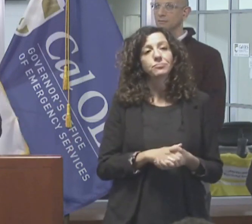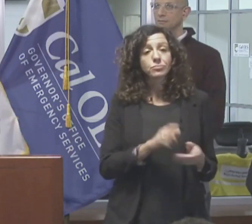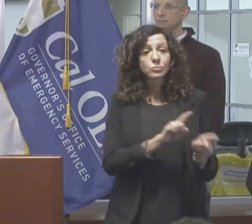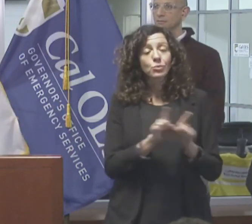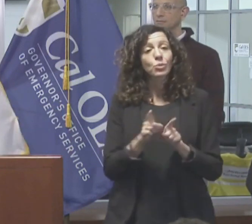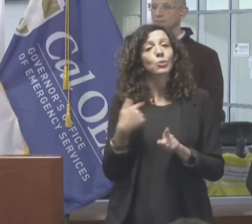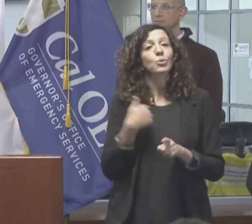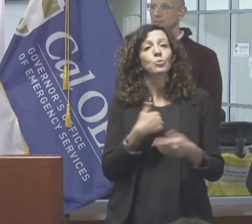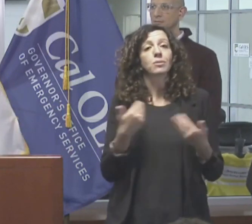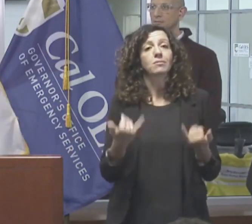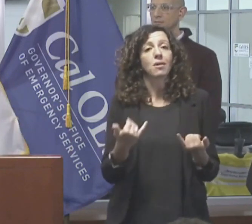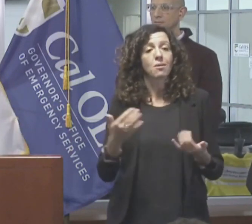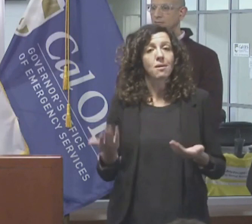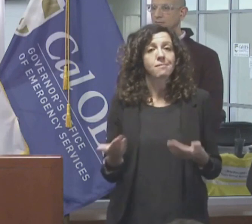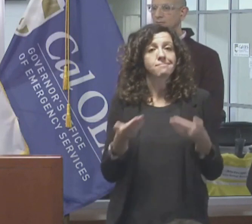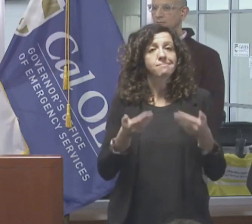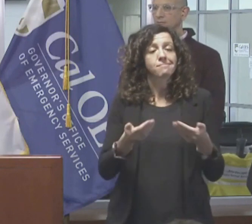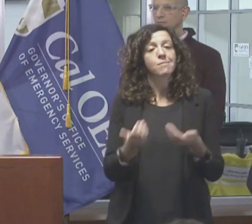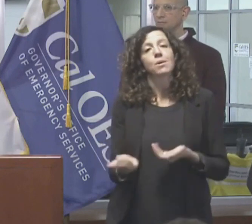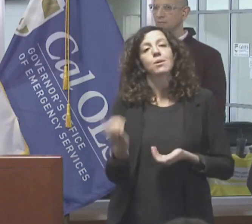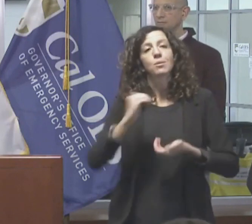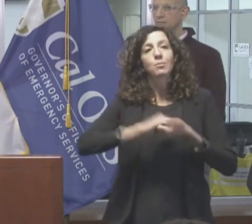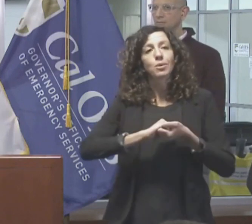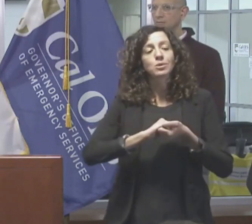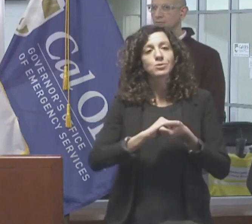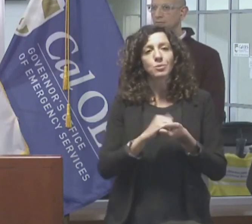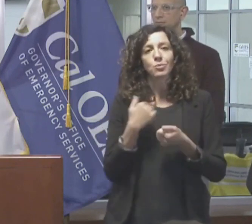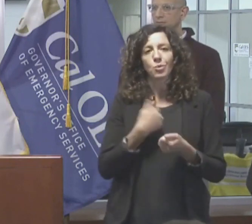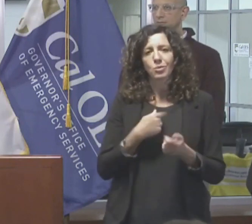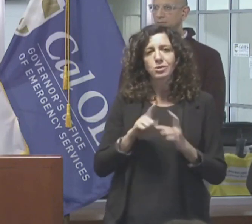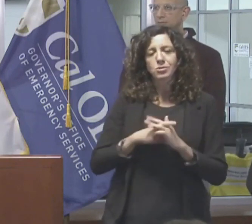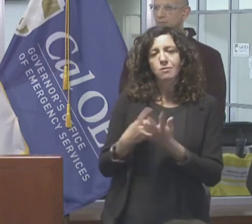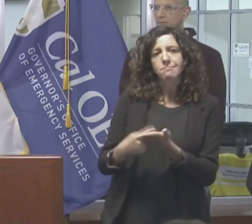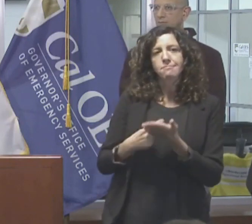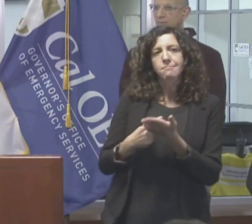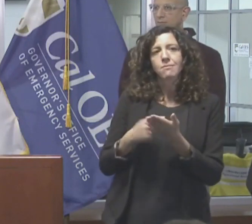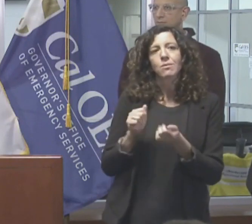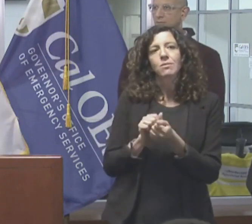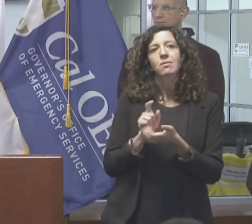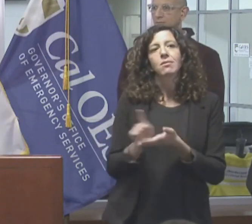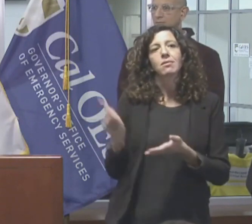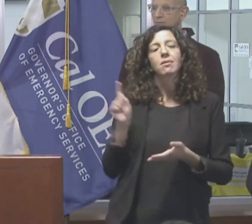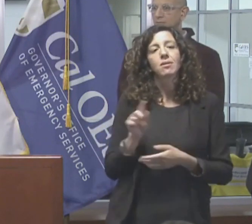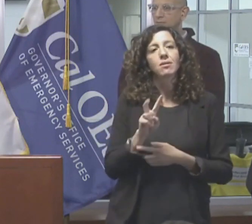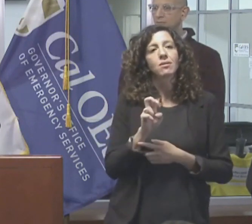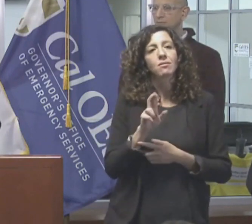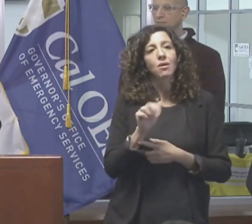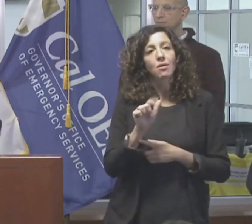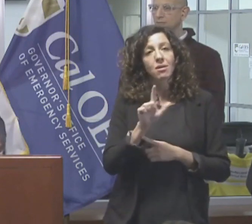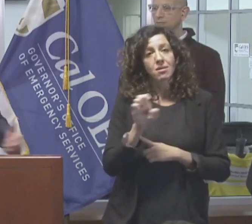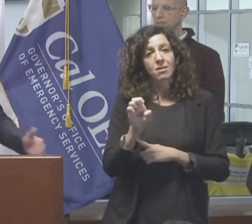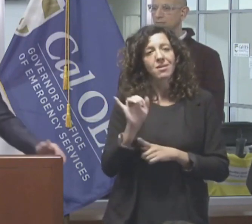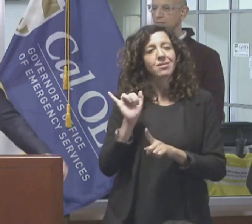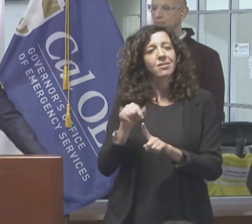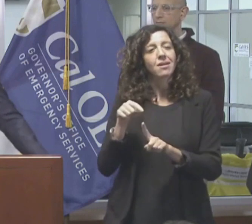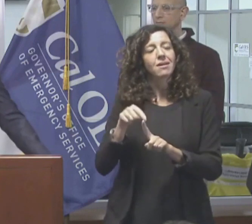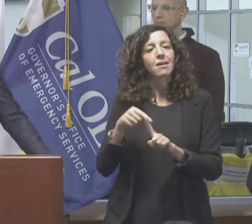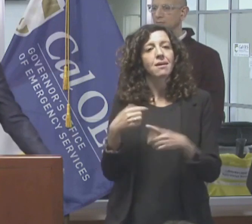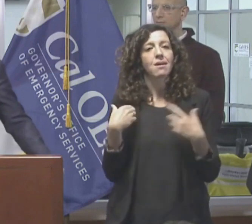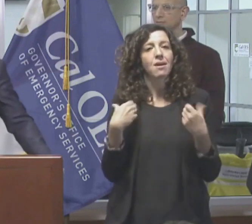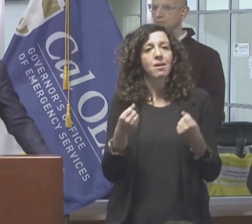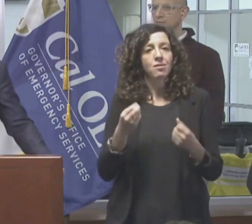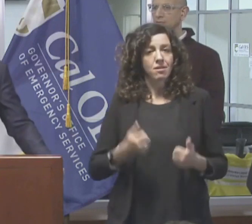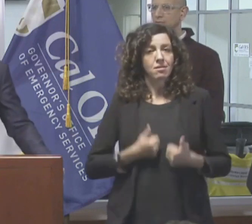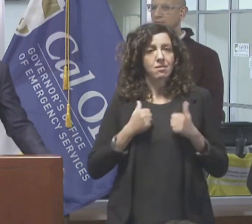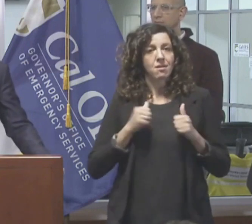partnership that was initiated well over a week ago with Verily, the health and life science subsidiary